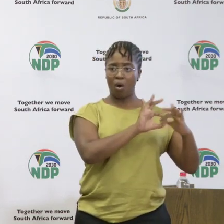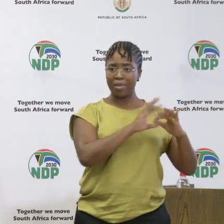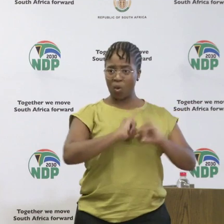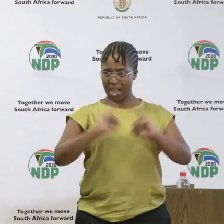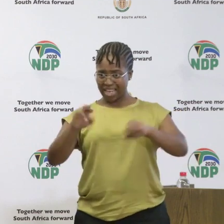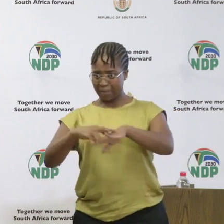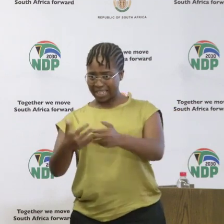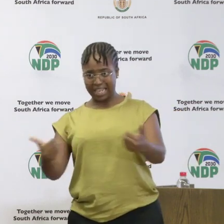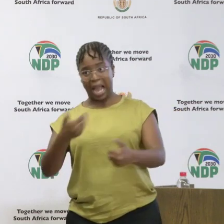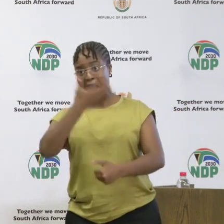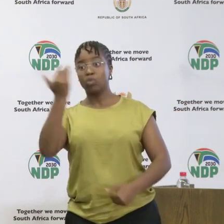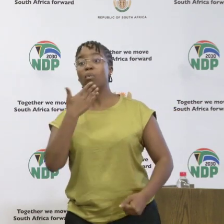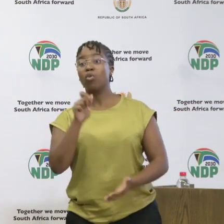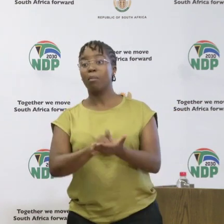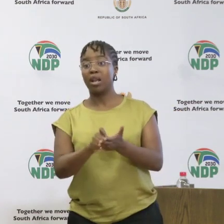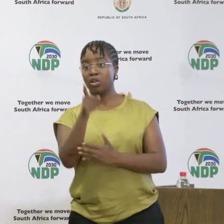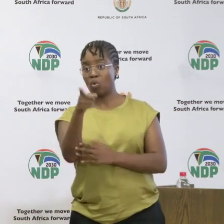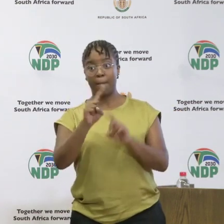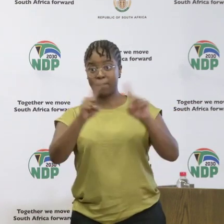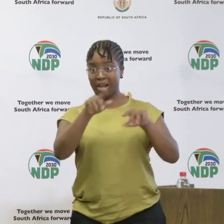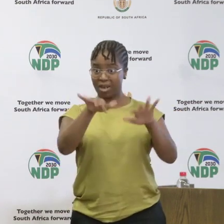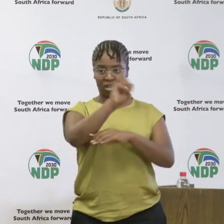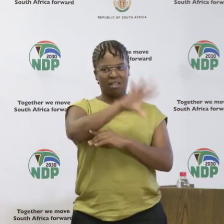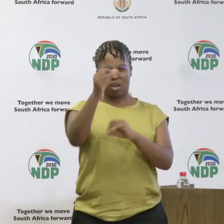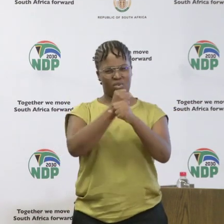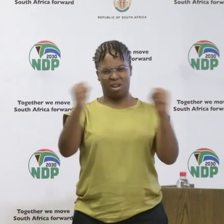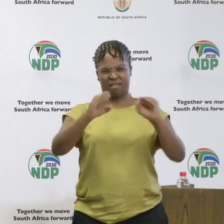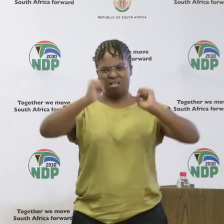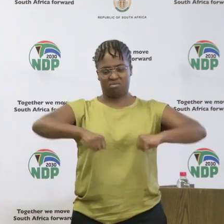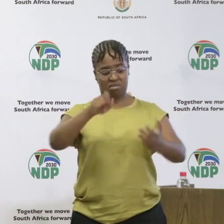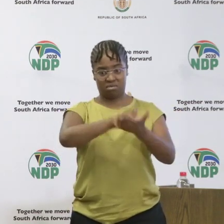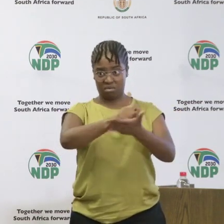the people of our country will not agree with such write-up.